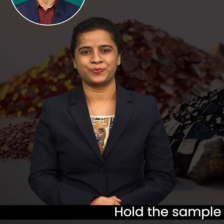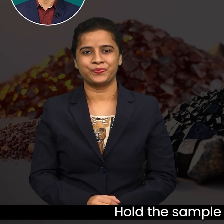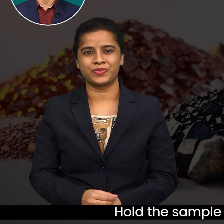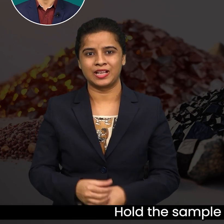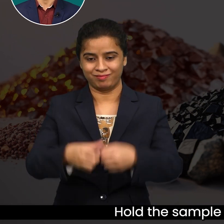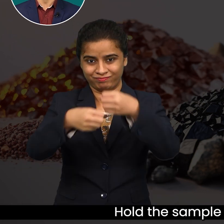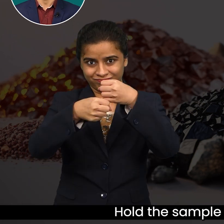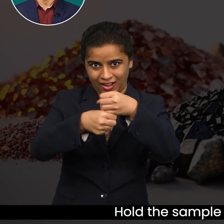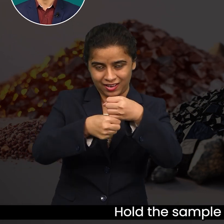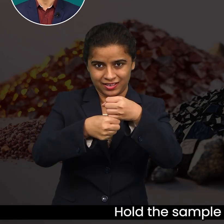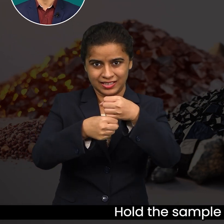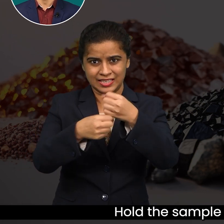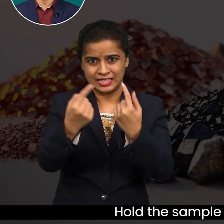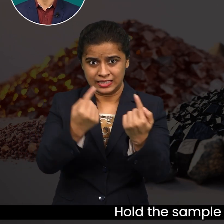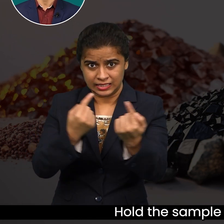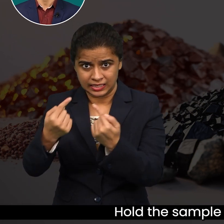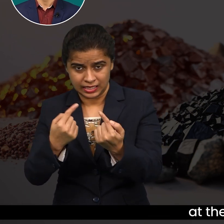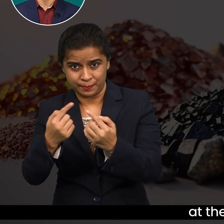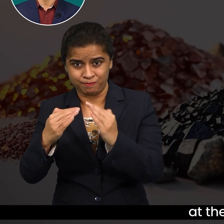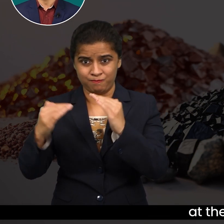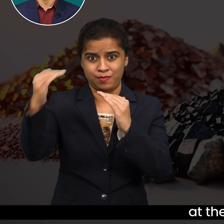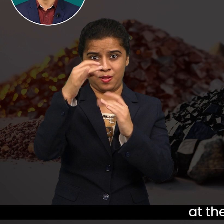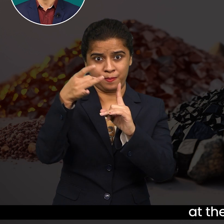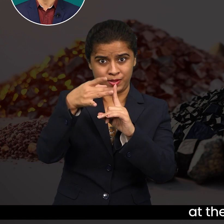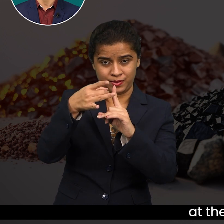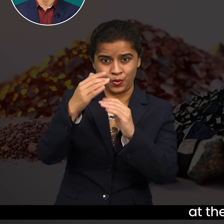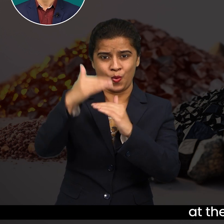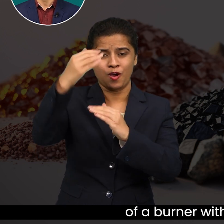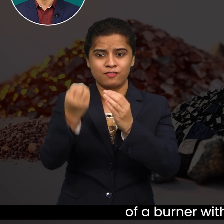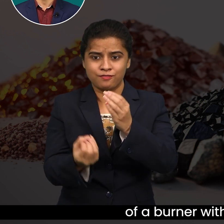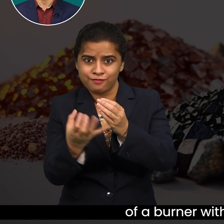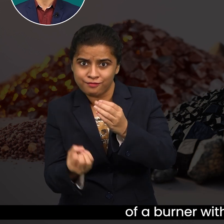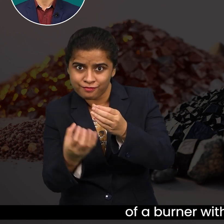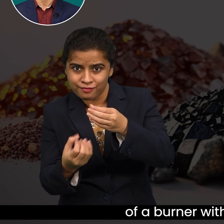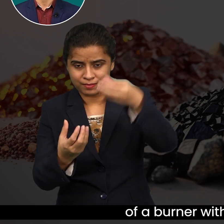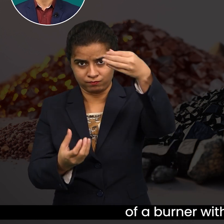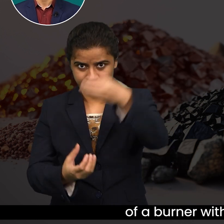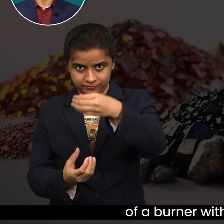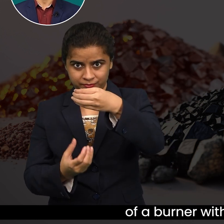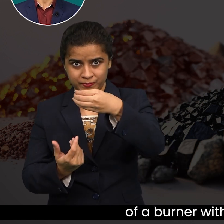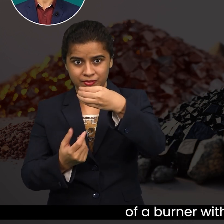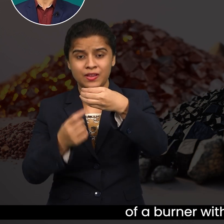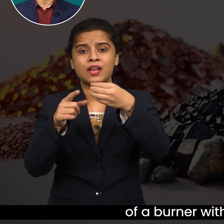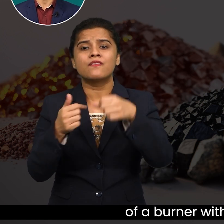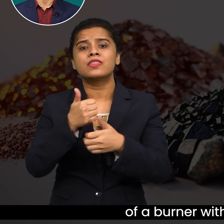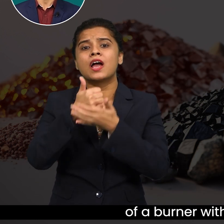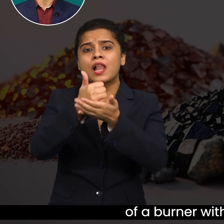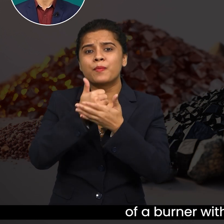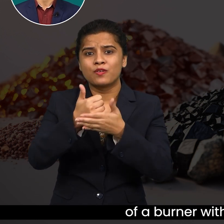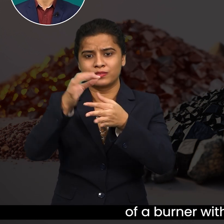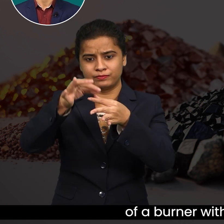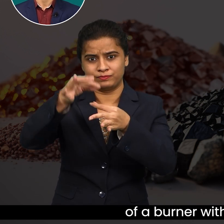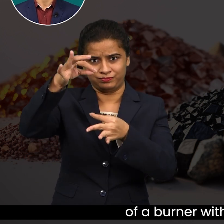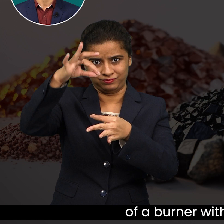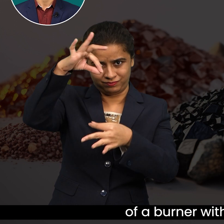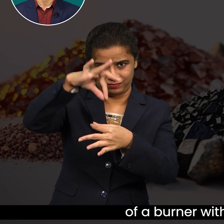Hold the sample of each of the above metals at the top of the flame of a burner with the help of a pair of tongs